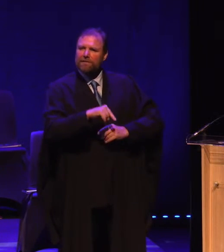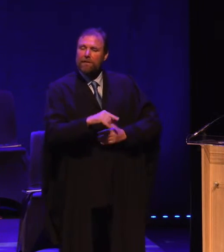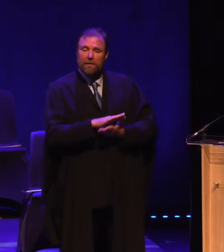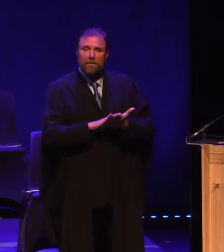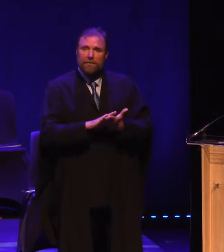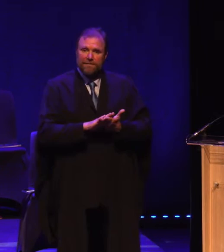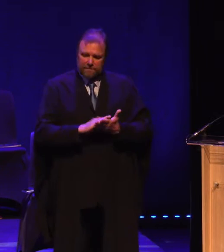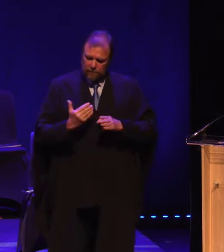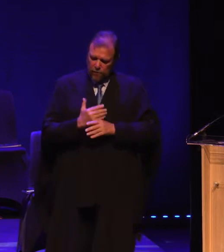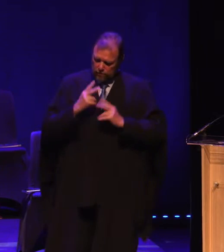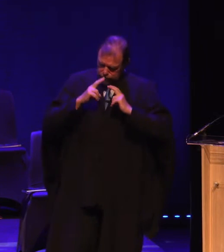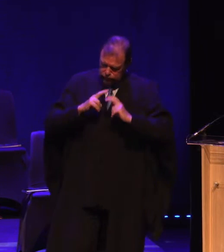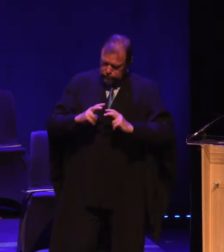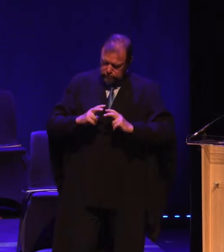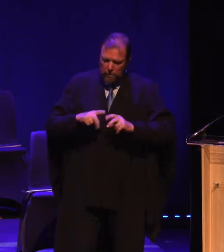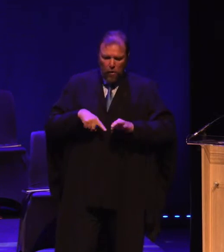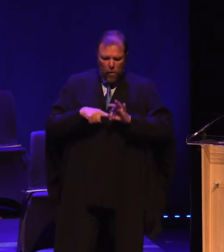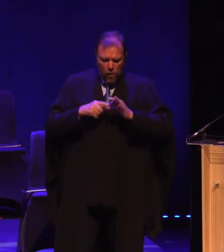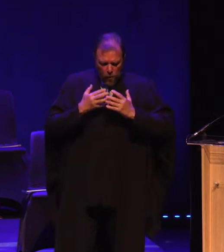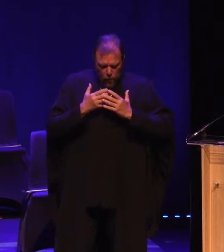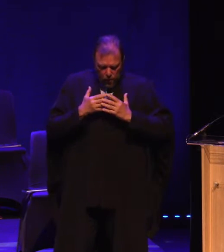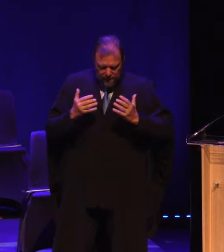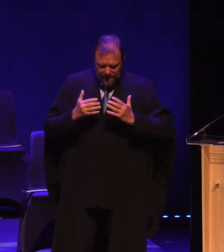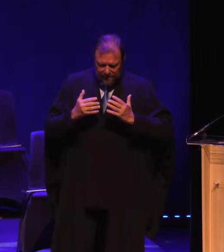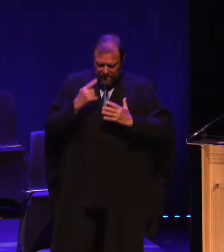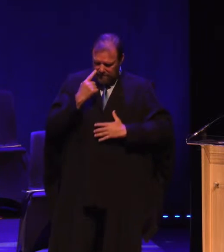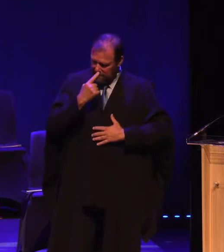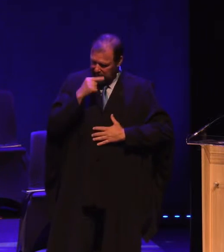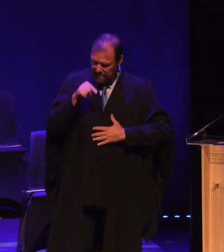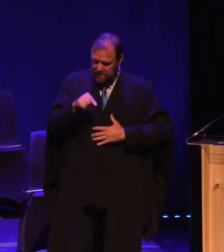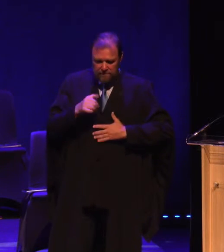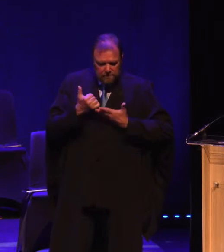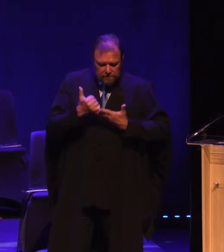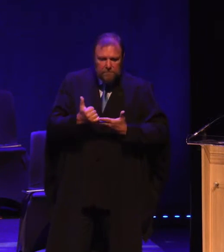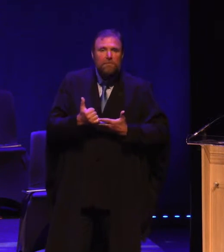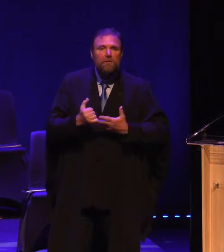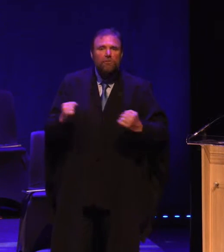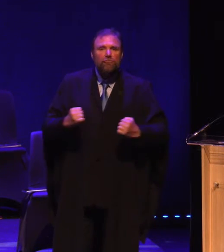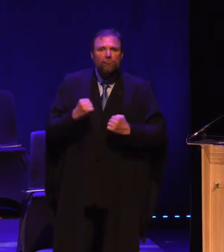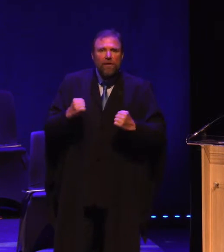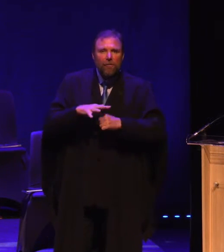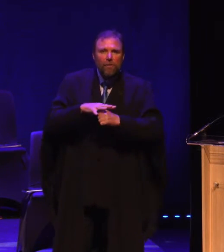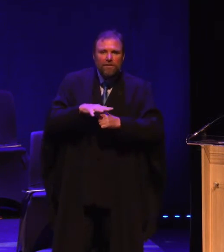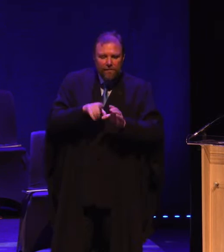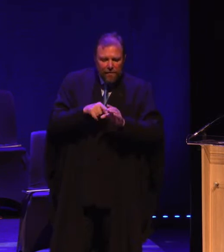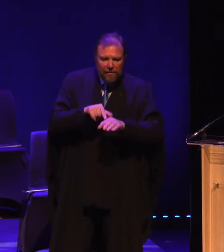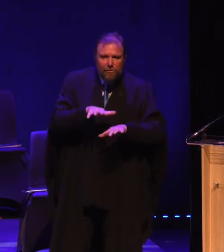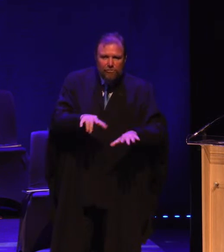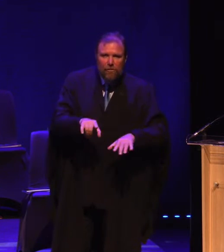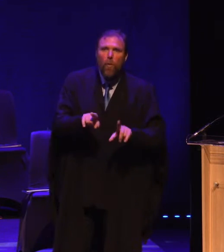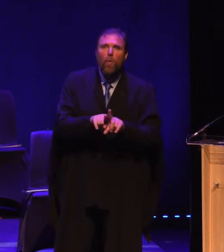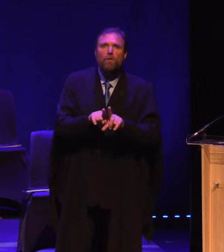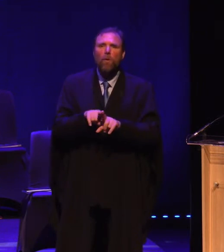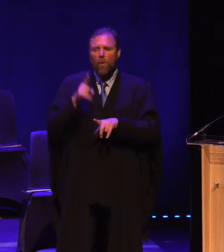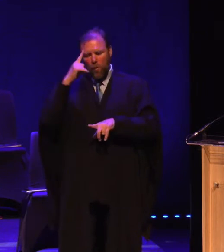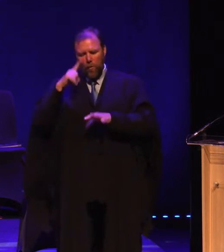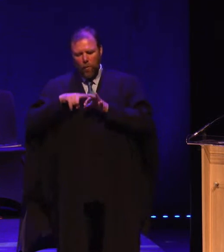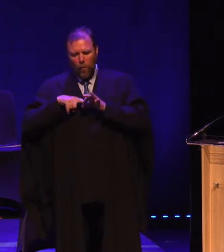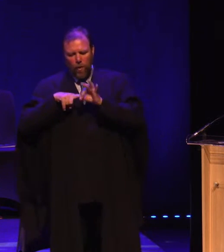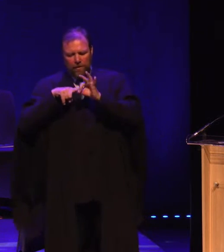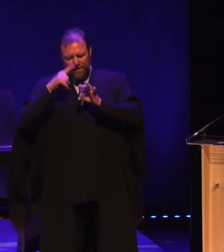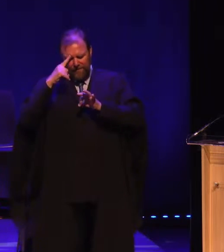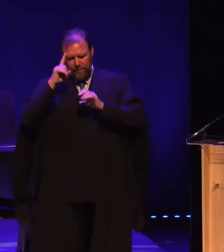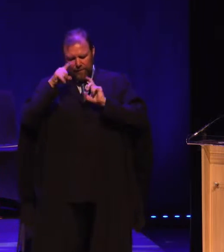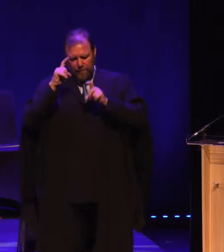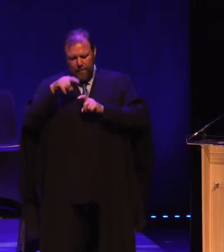quantitative evidence of the benefits of strength and conditioning to young children, but he also provides qualitative insights and